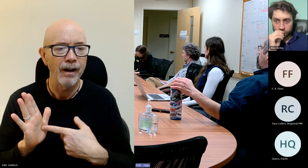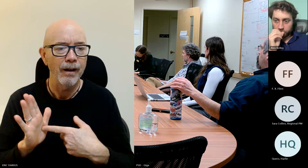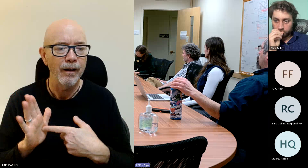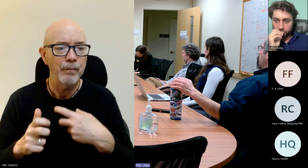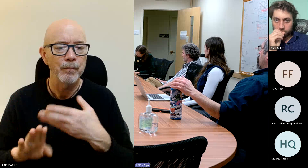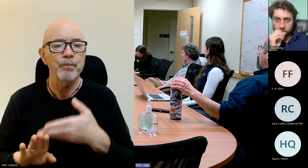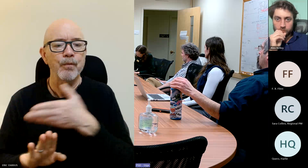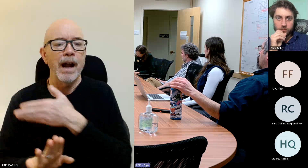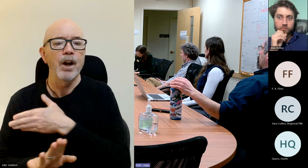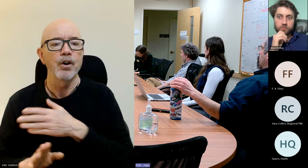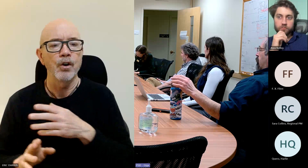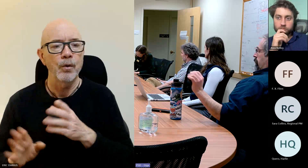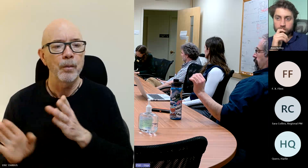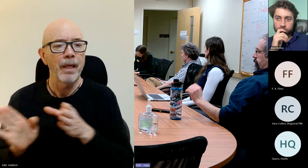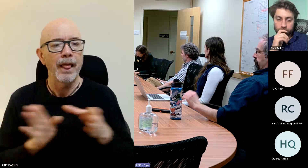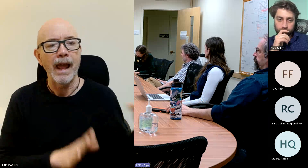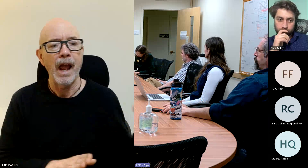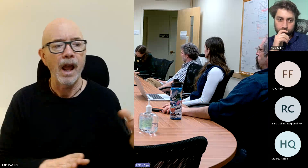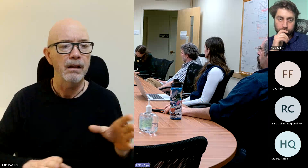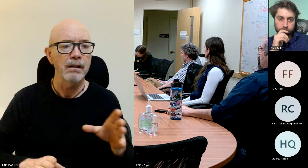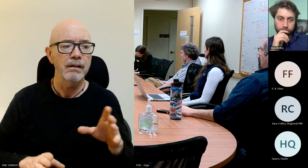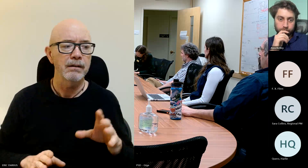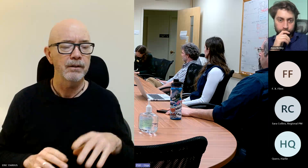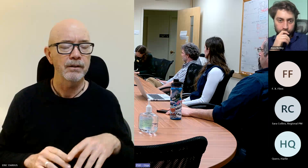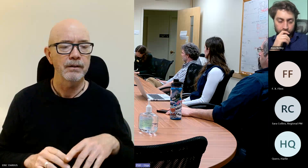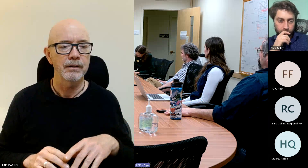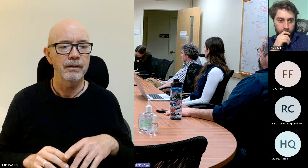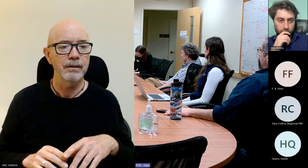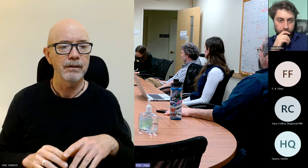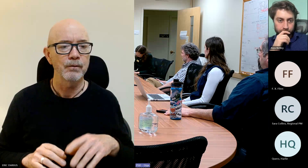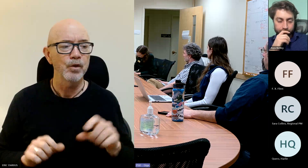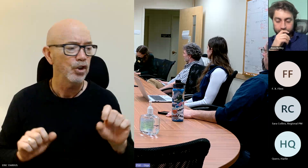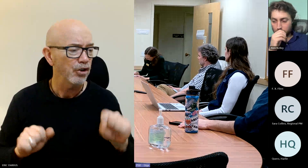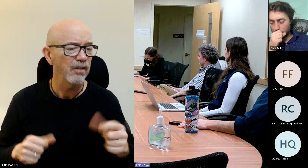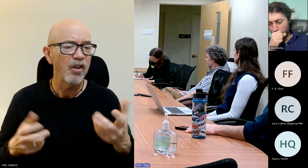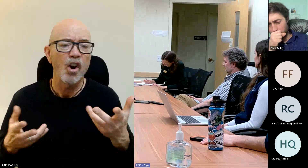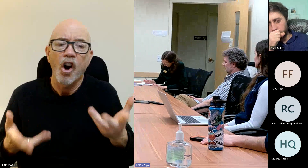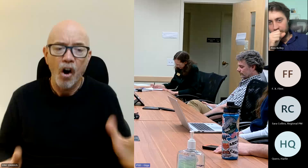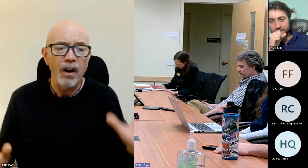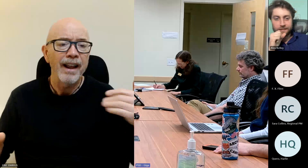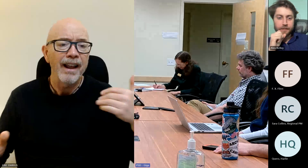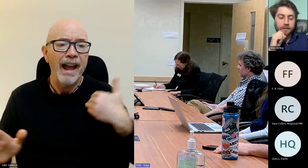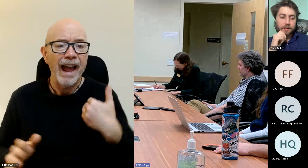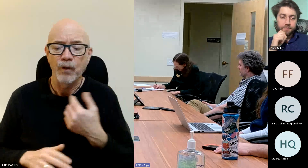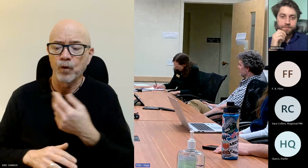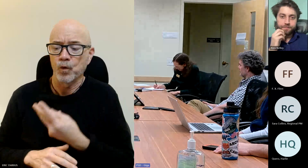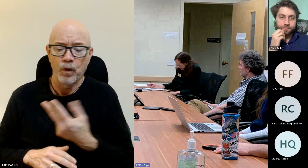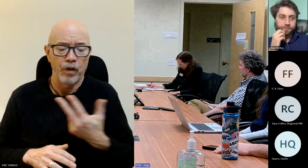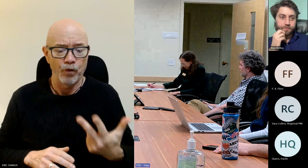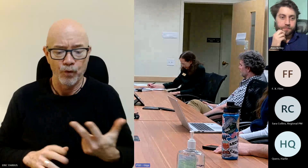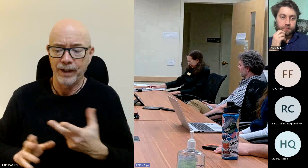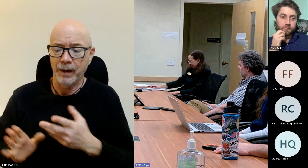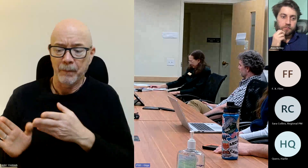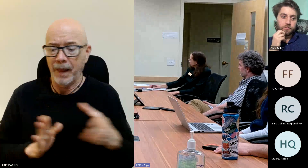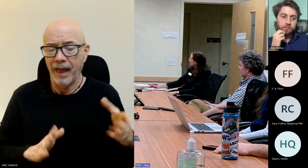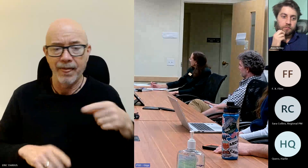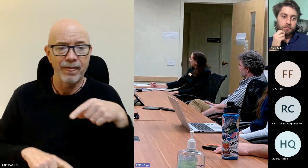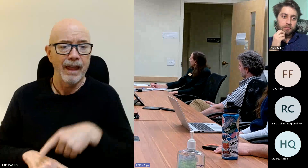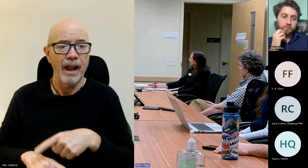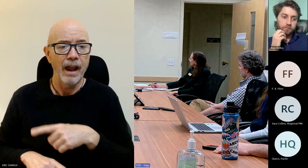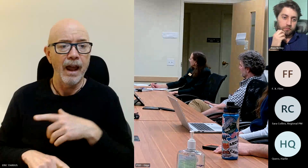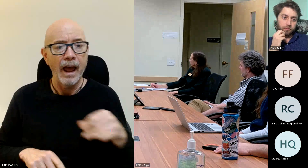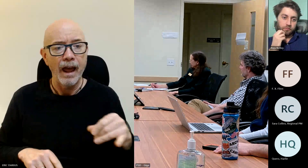now established in a plan 2 or 3 iterations back the architecture for a statewide public